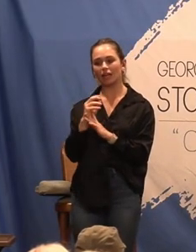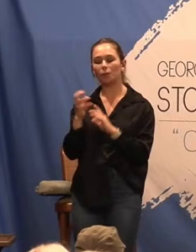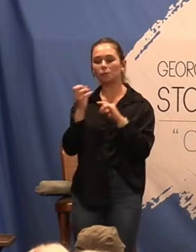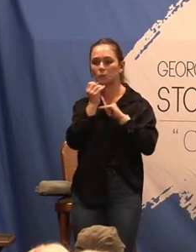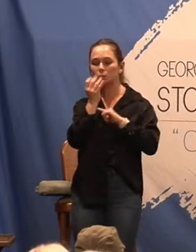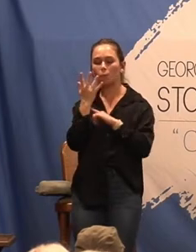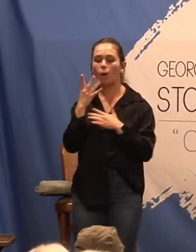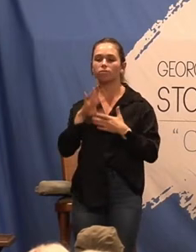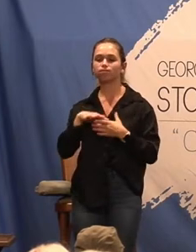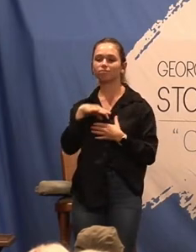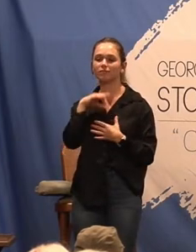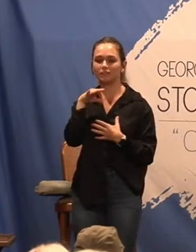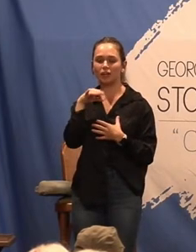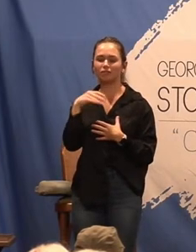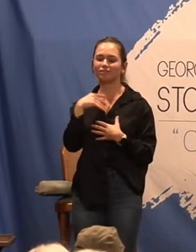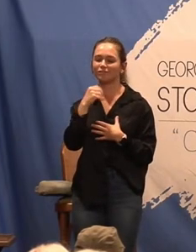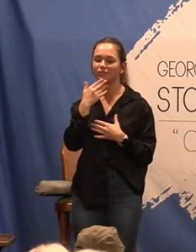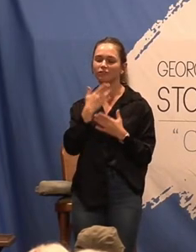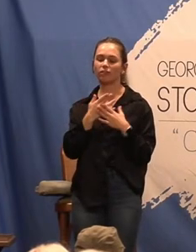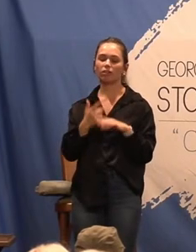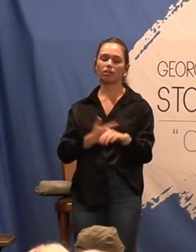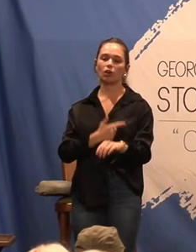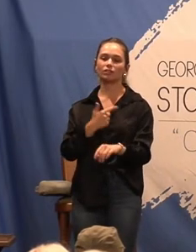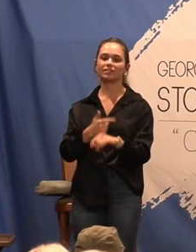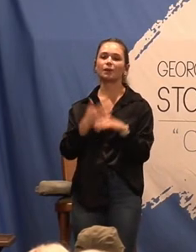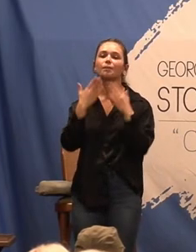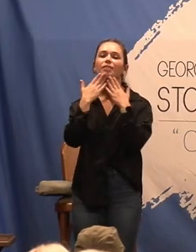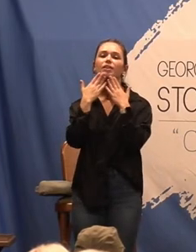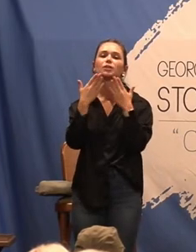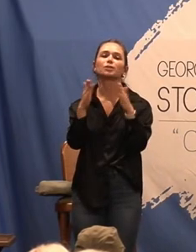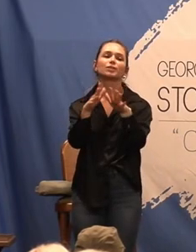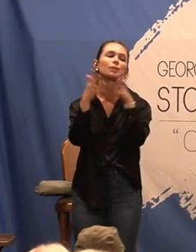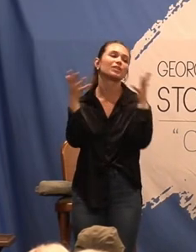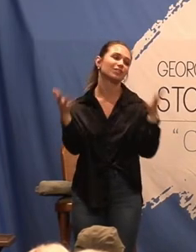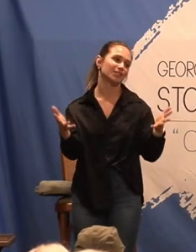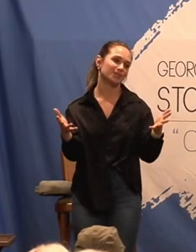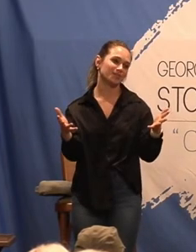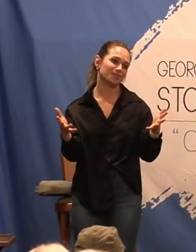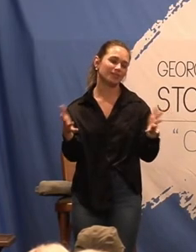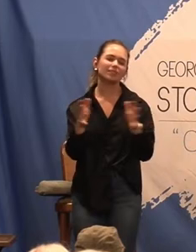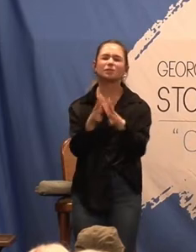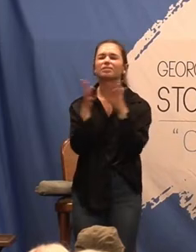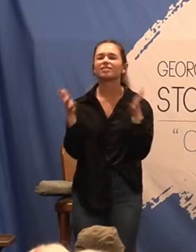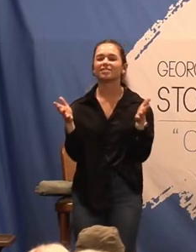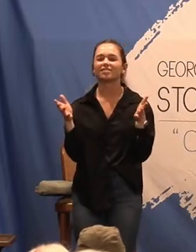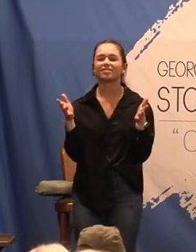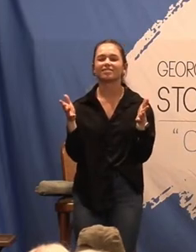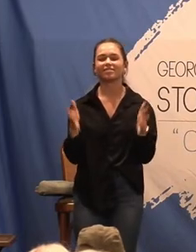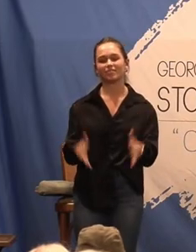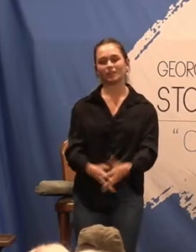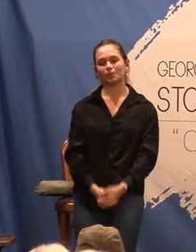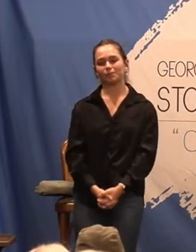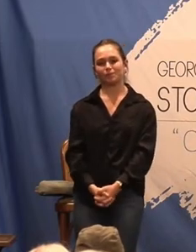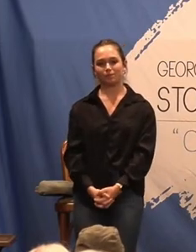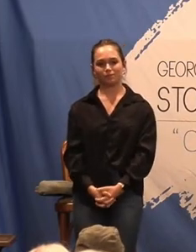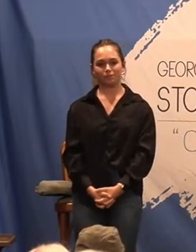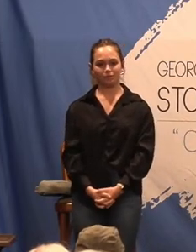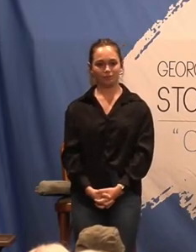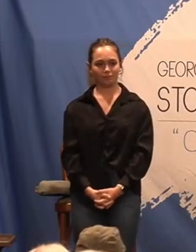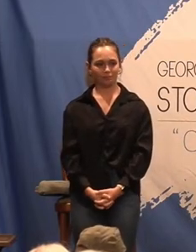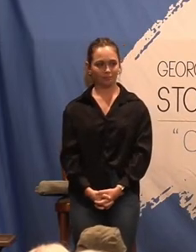me for a good long time. Thank you all so much. So much.